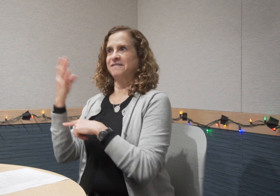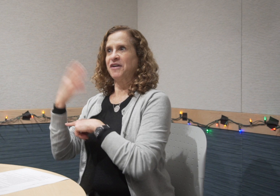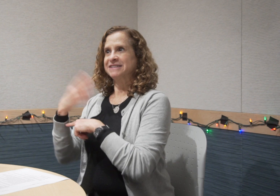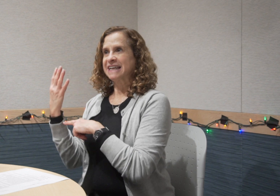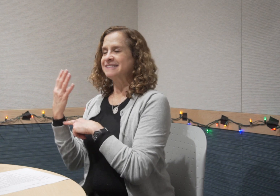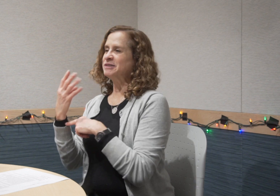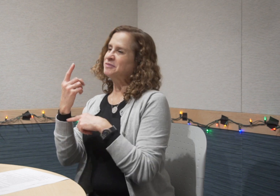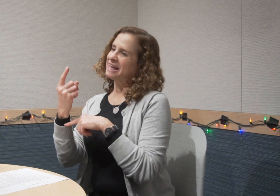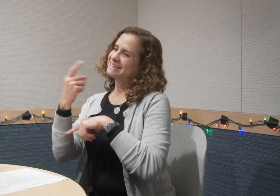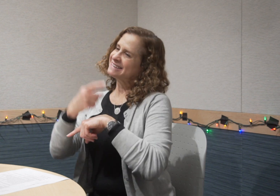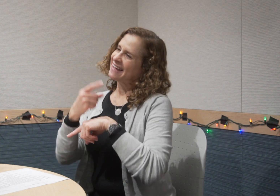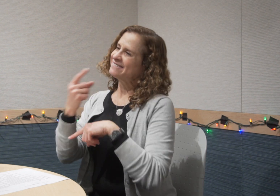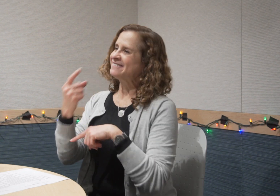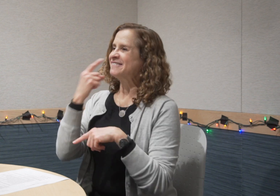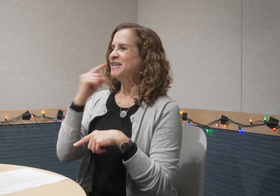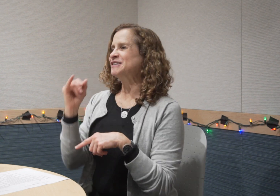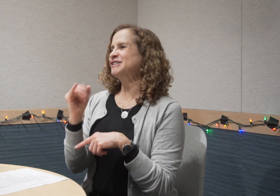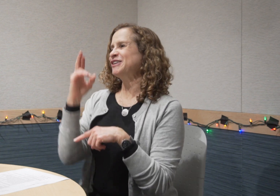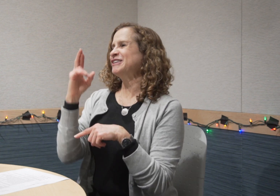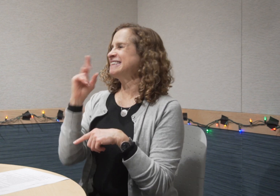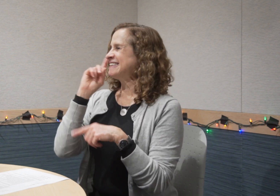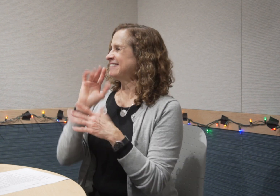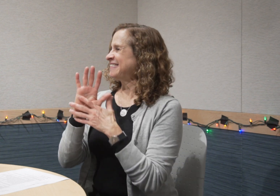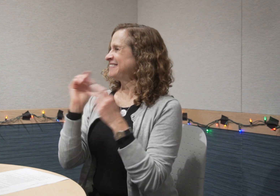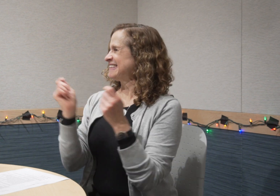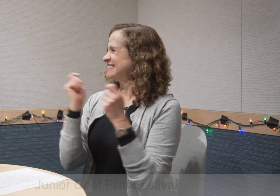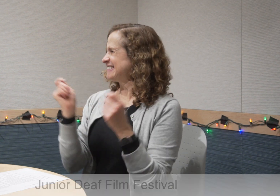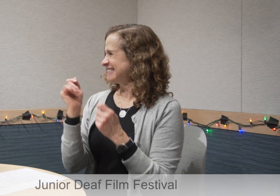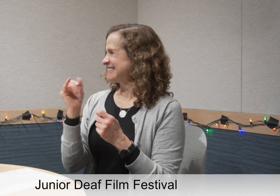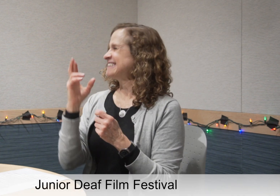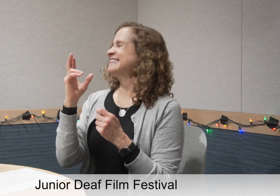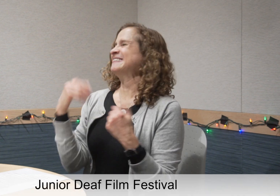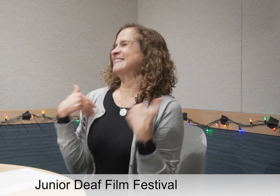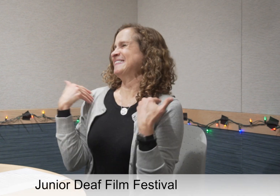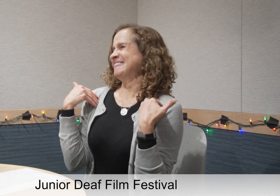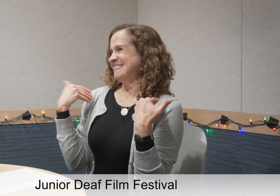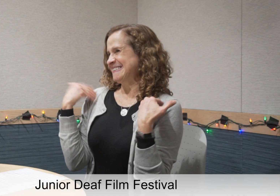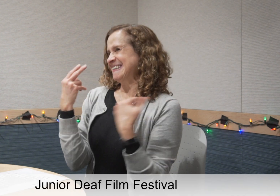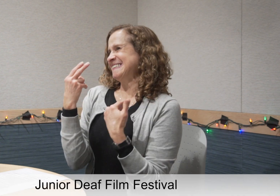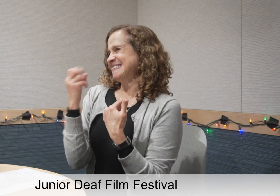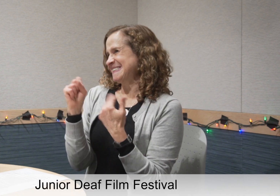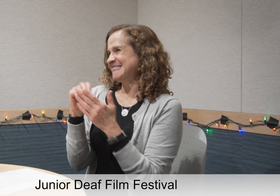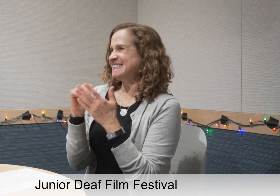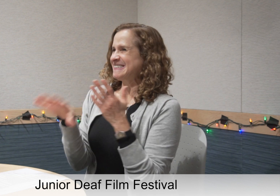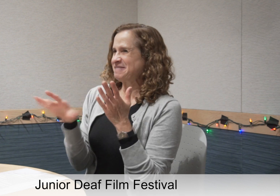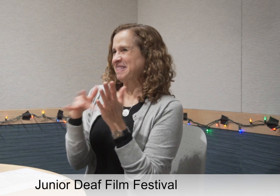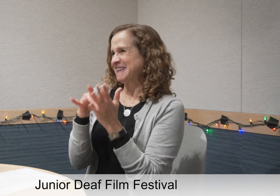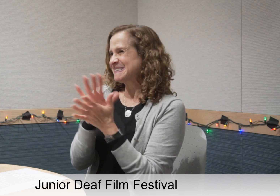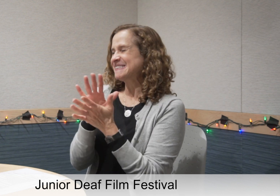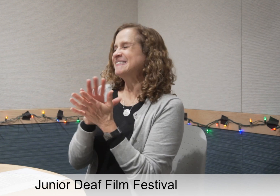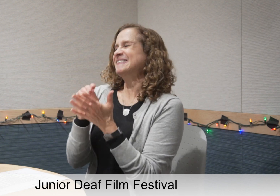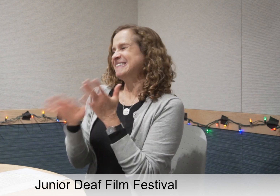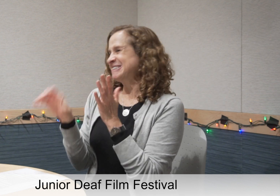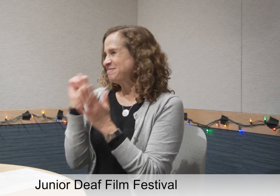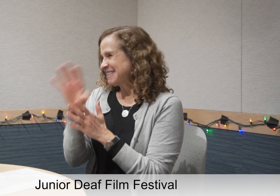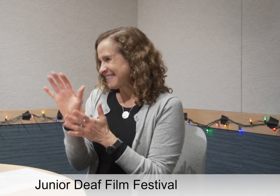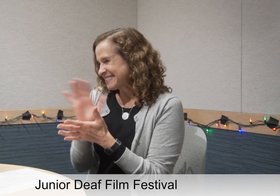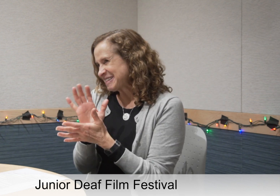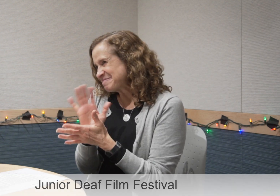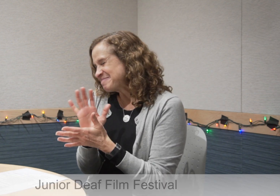And the festival is about 4 days. 1 day for the junior festival. The young students, middle